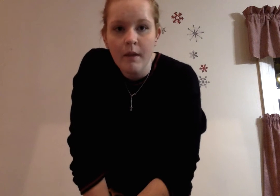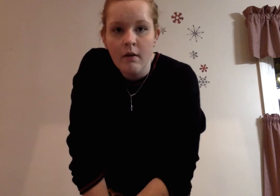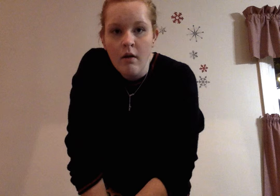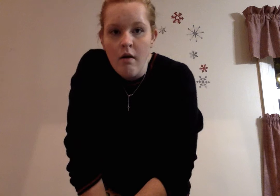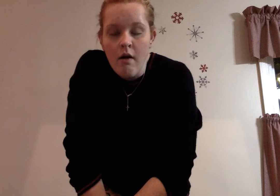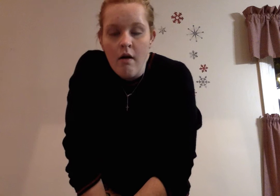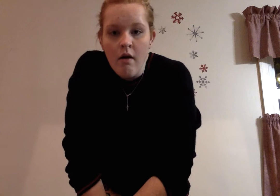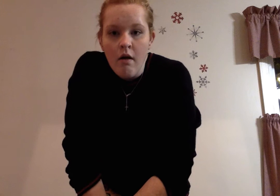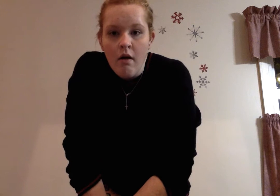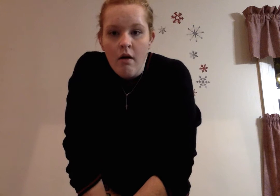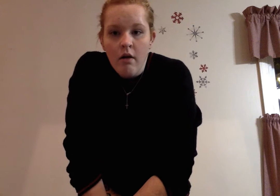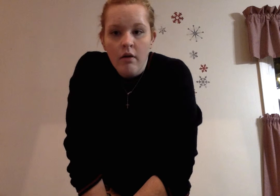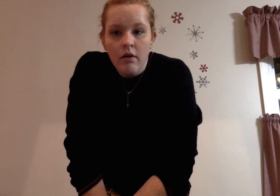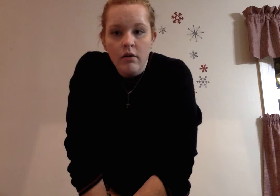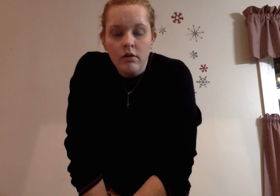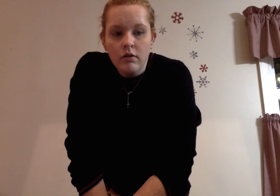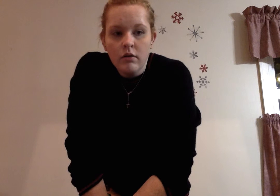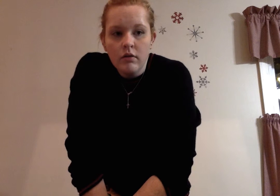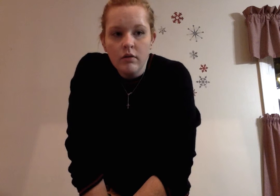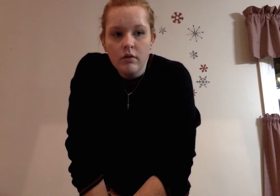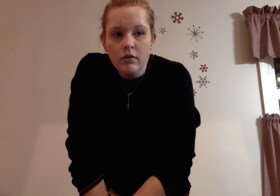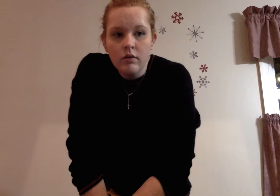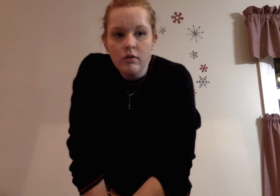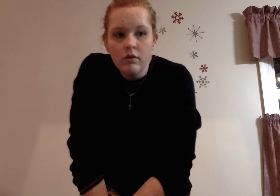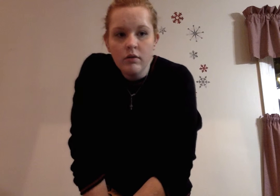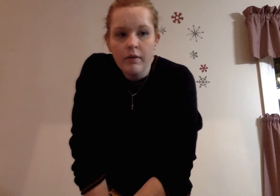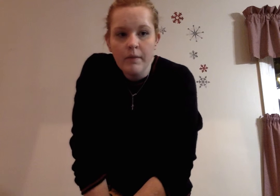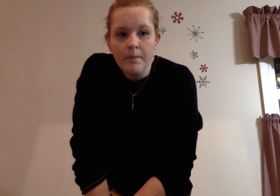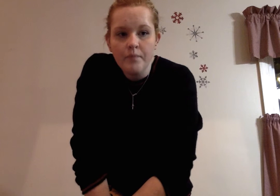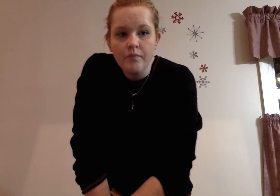language, or subject-specific language, or jargon.